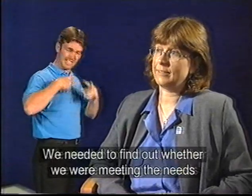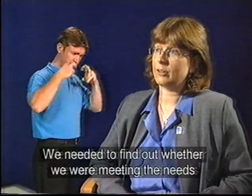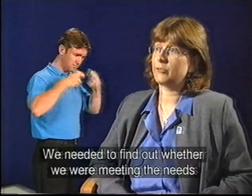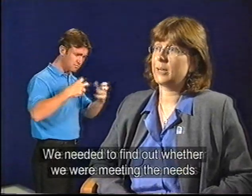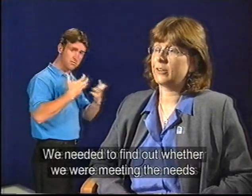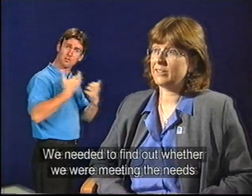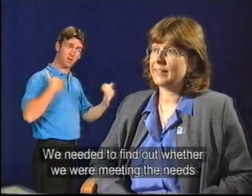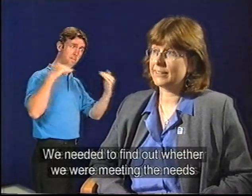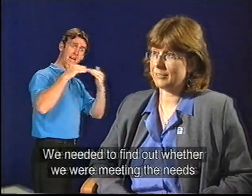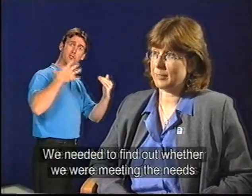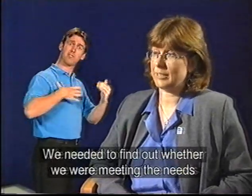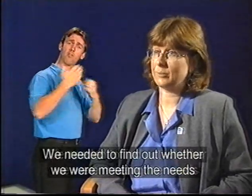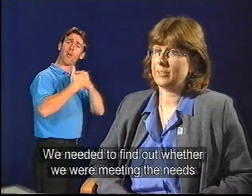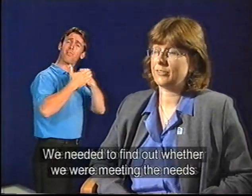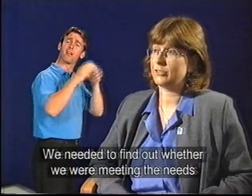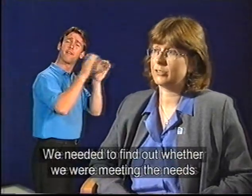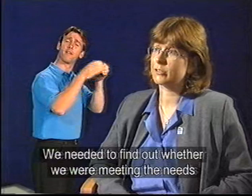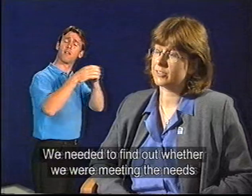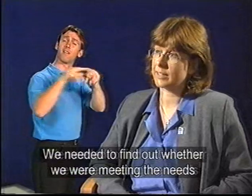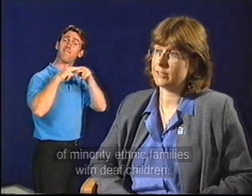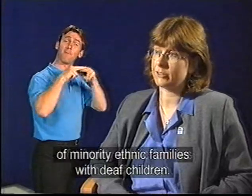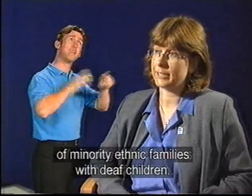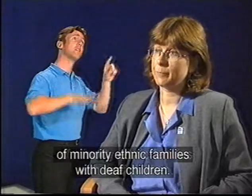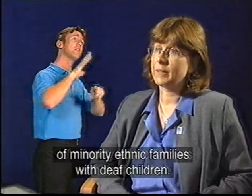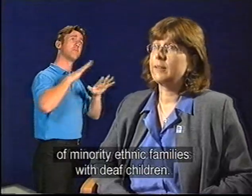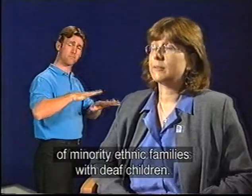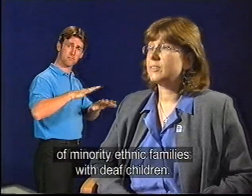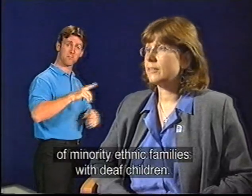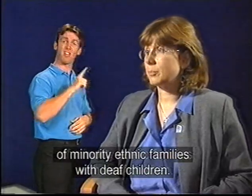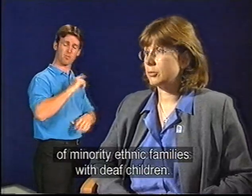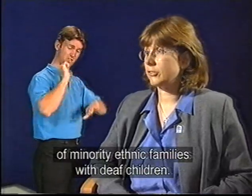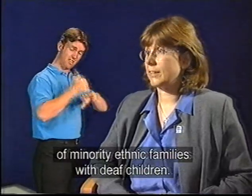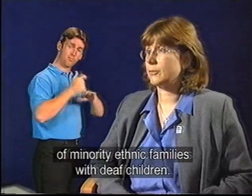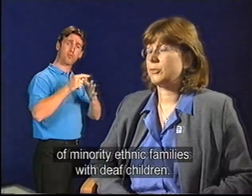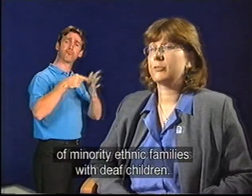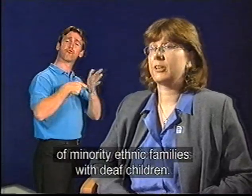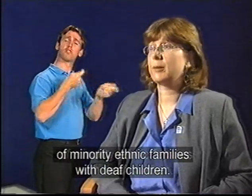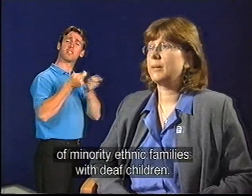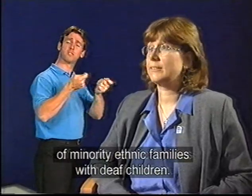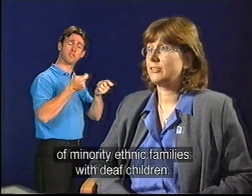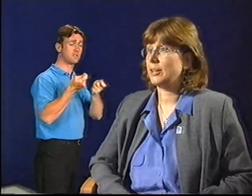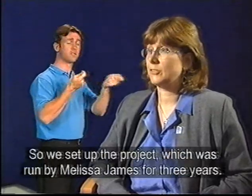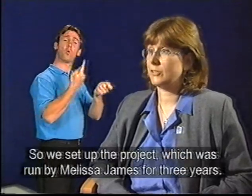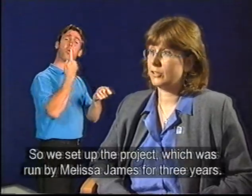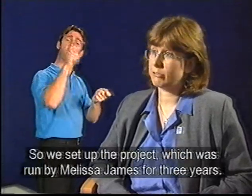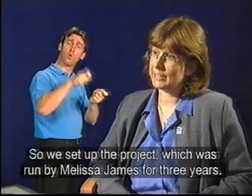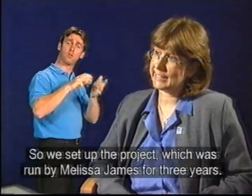of minority ethnic families with deaf children across the country. So we set up the project, which was run by Melissa James for